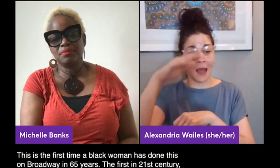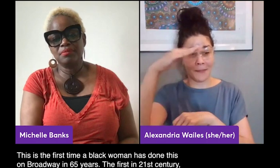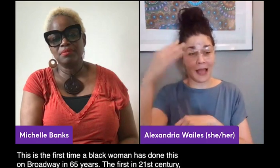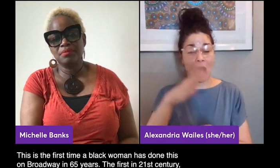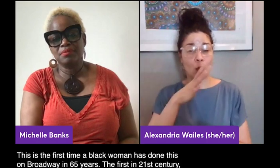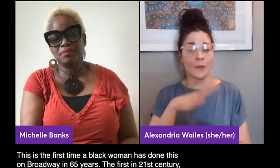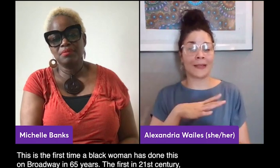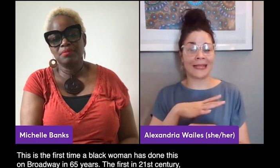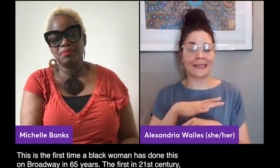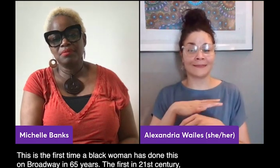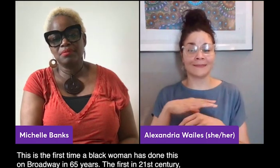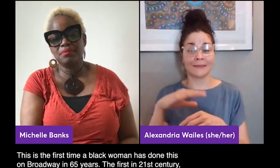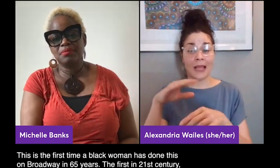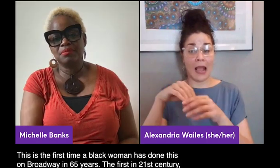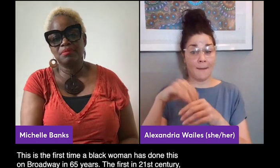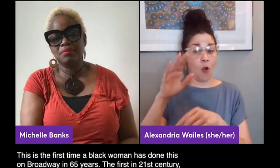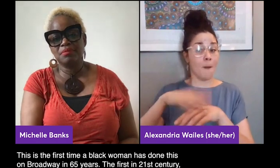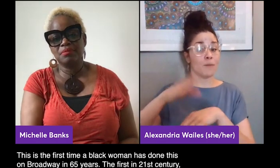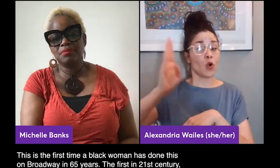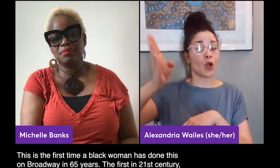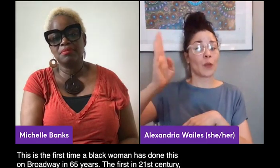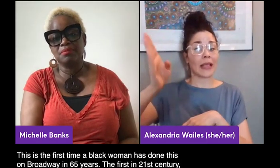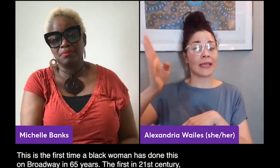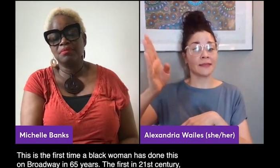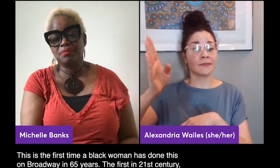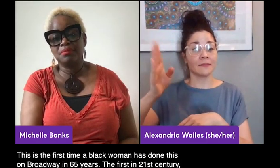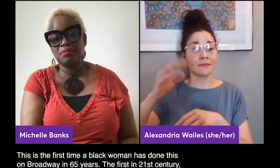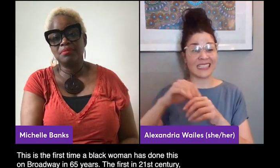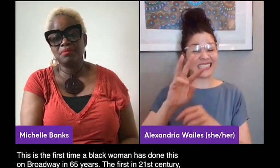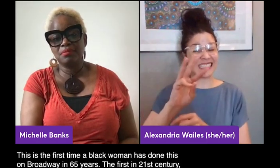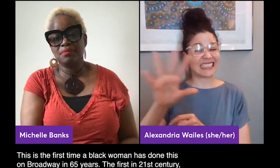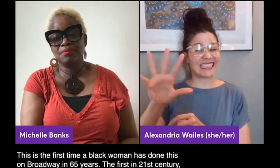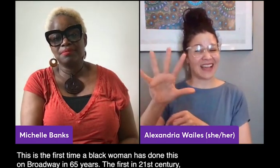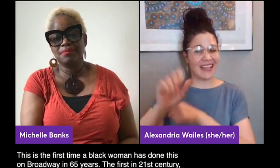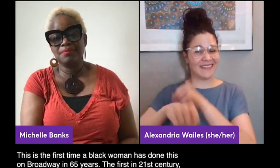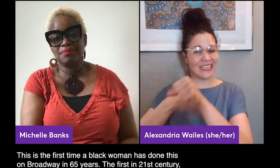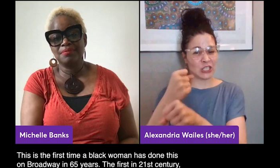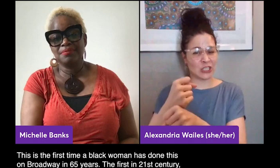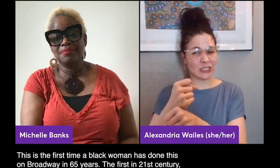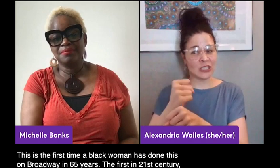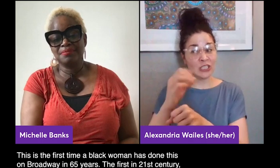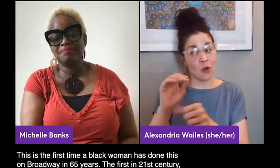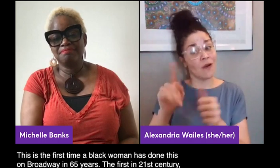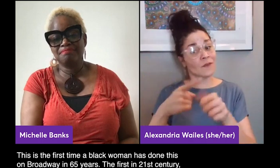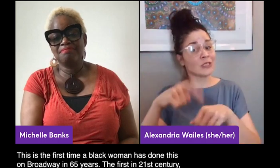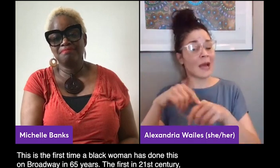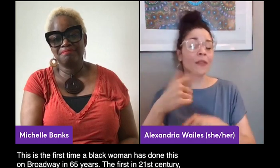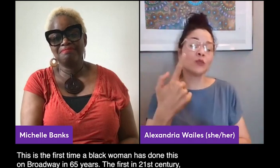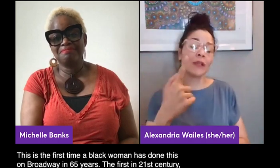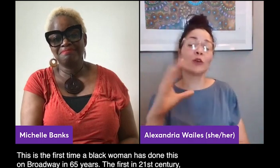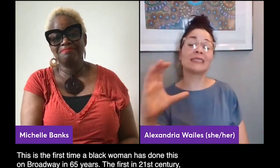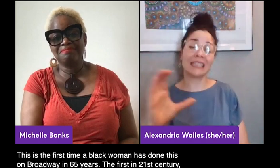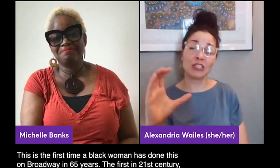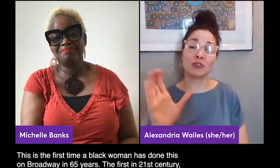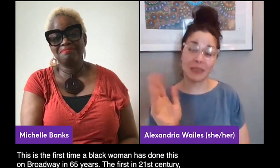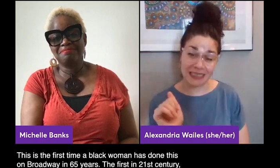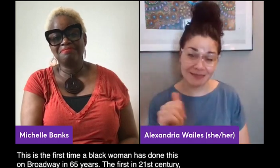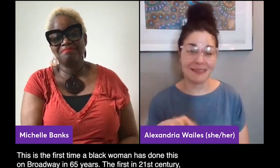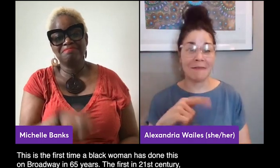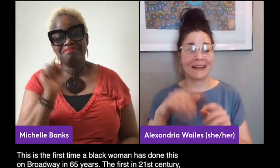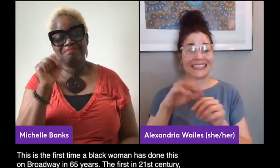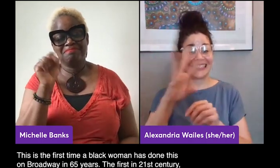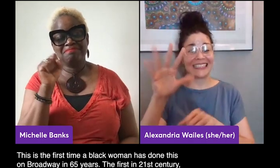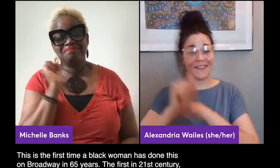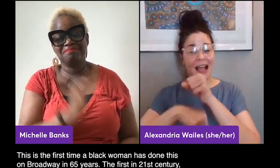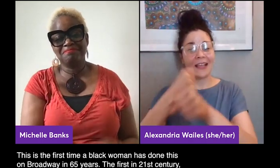This is the first time a Black woman has done this on Broadway in 65 years. The first in the 21st century, but